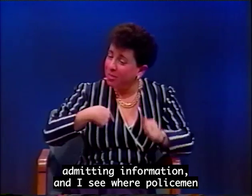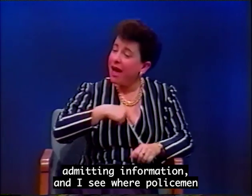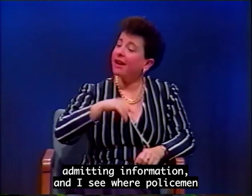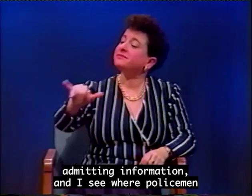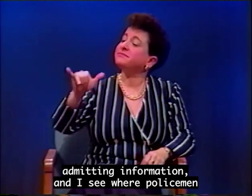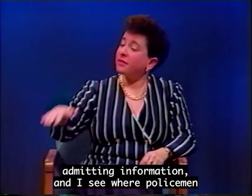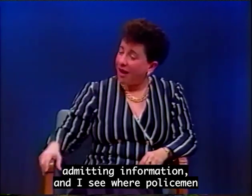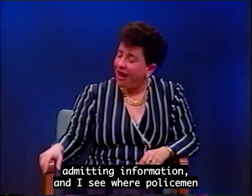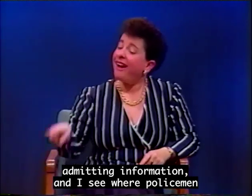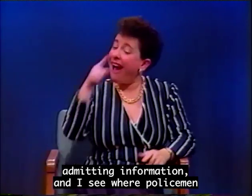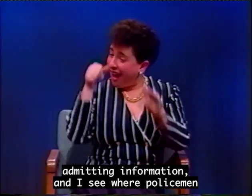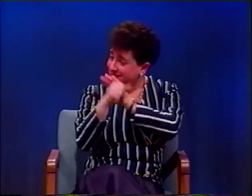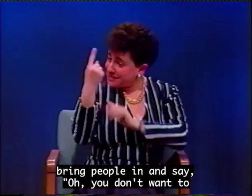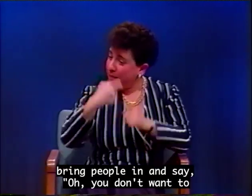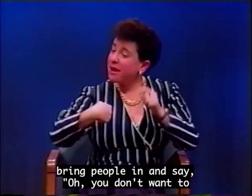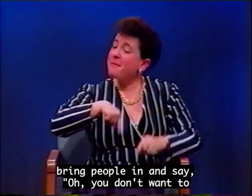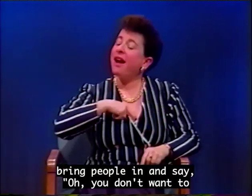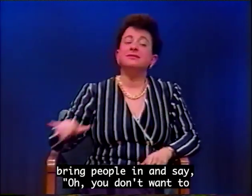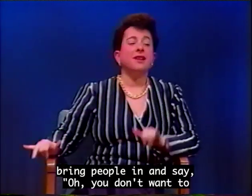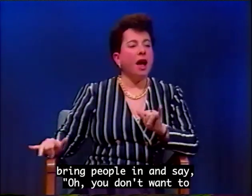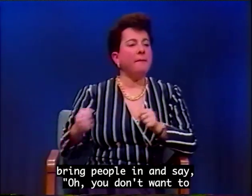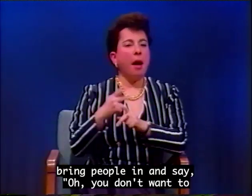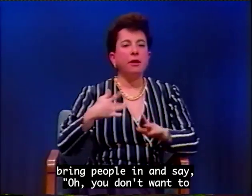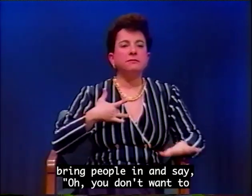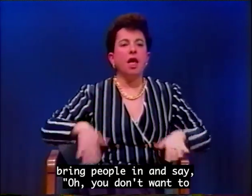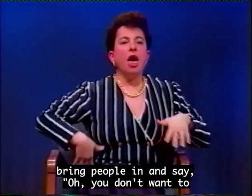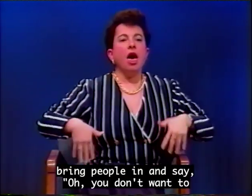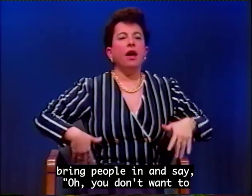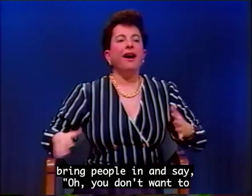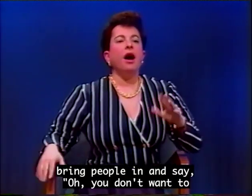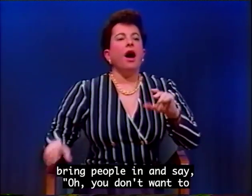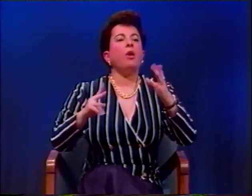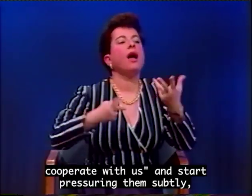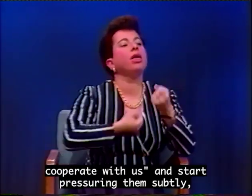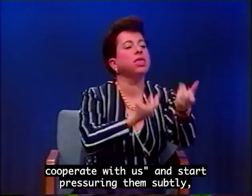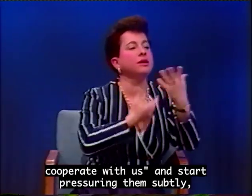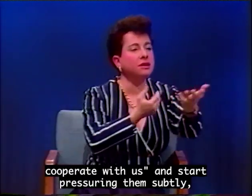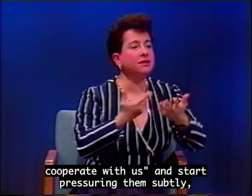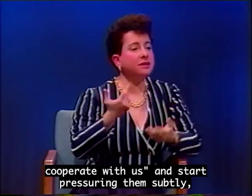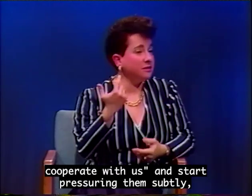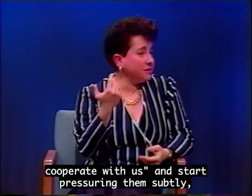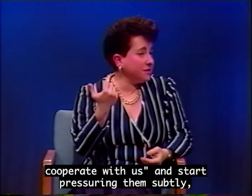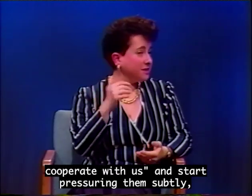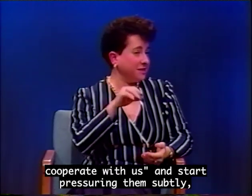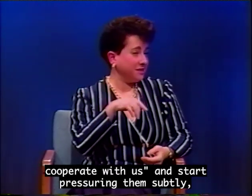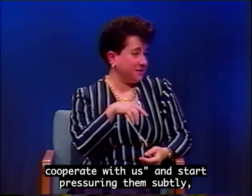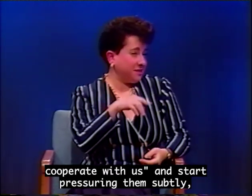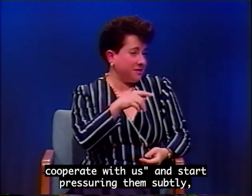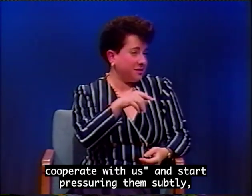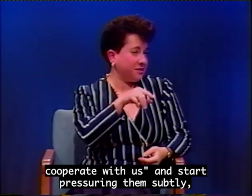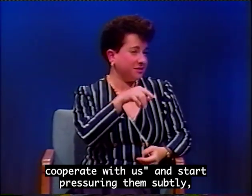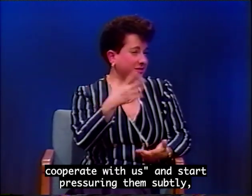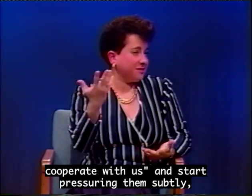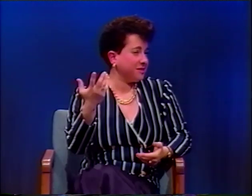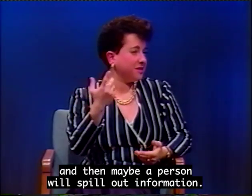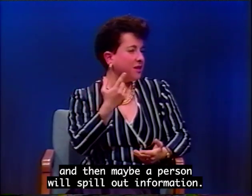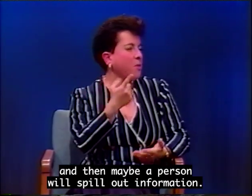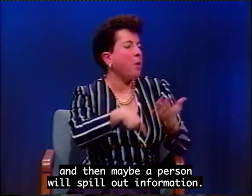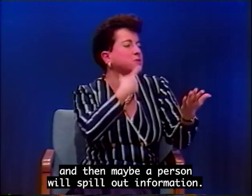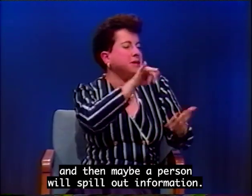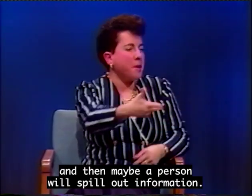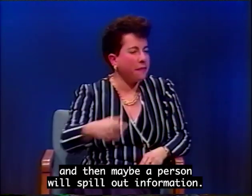where policemen bring people in and say, oh, you don't want to cooperate with us, and start pressuring them subtly,